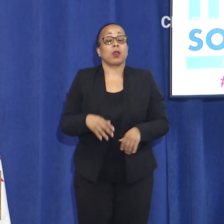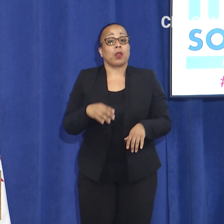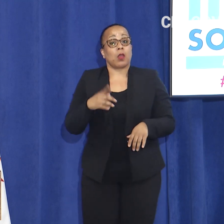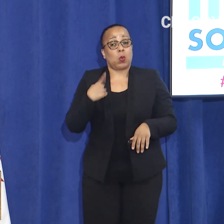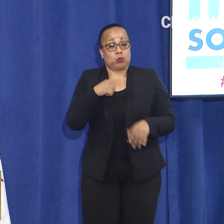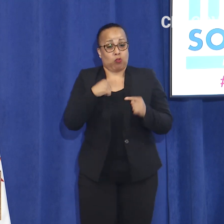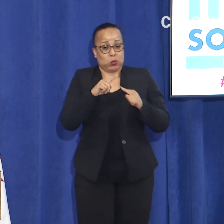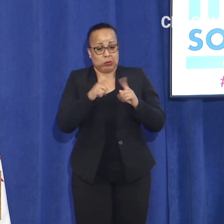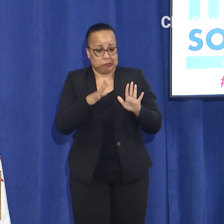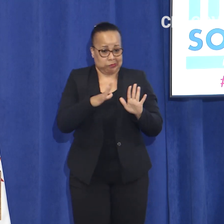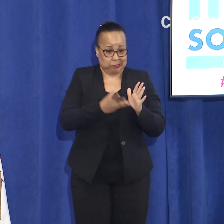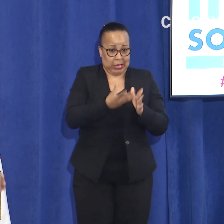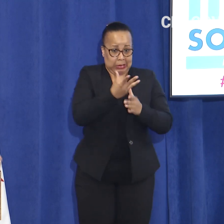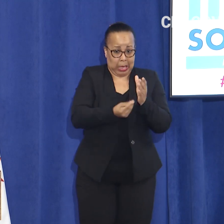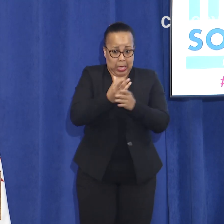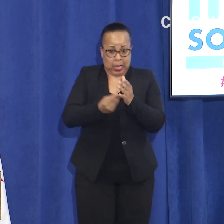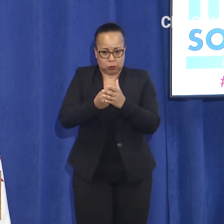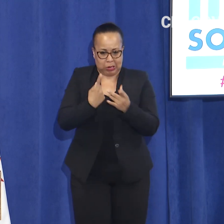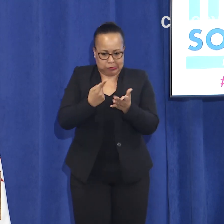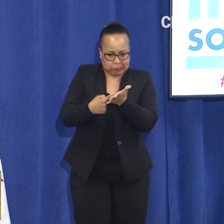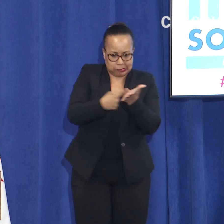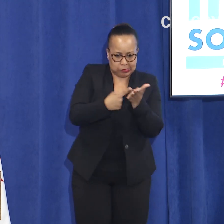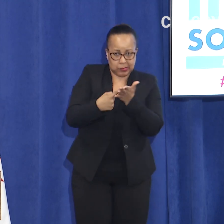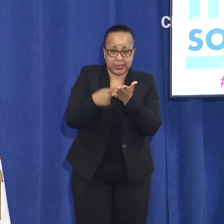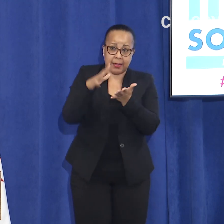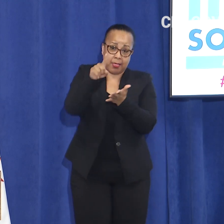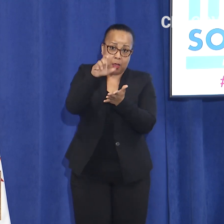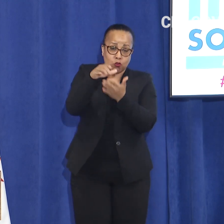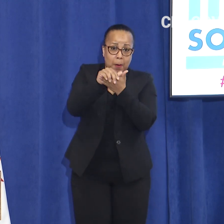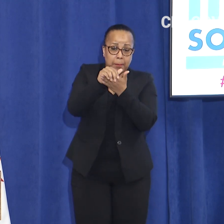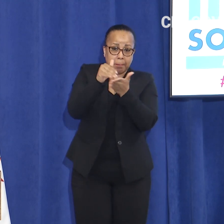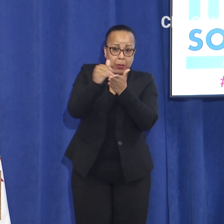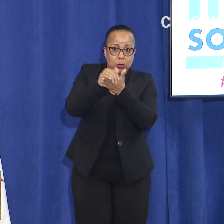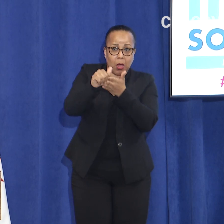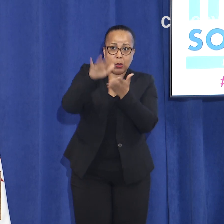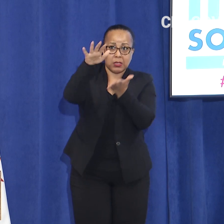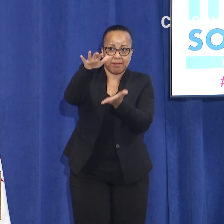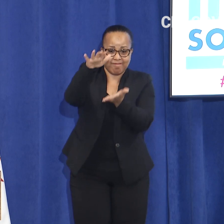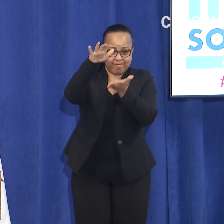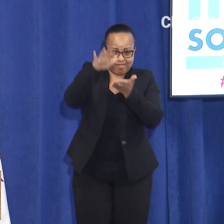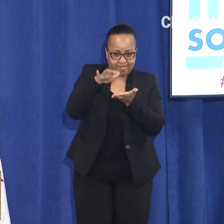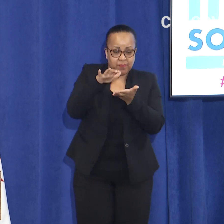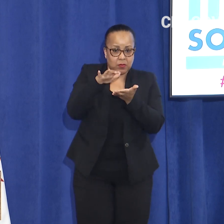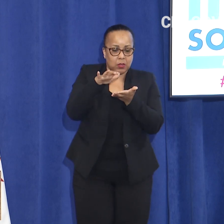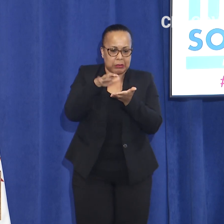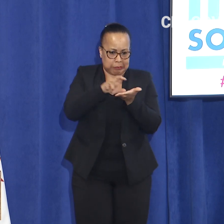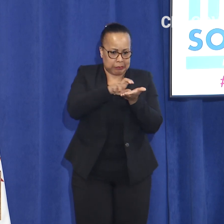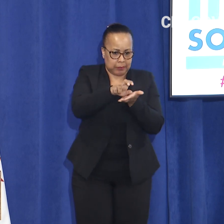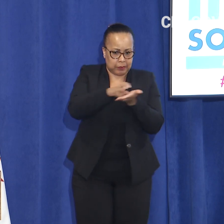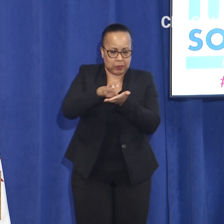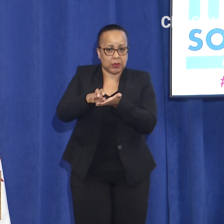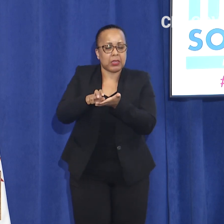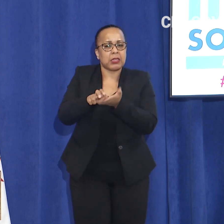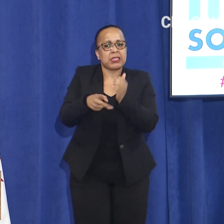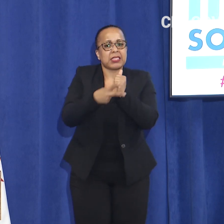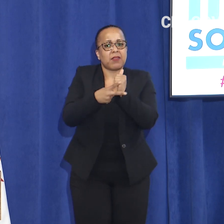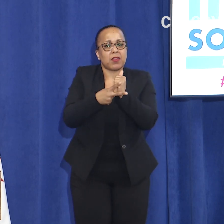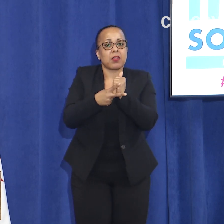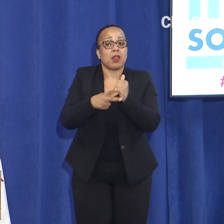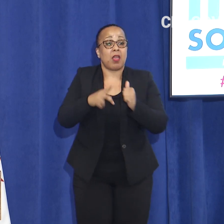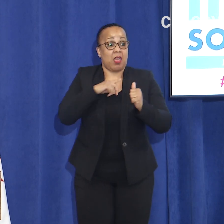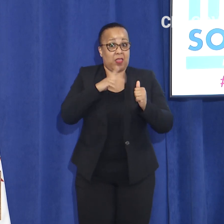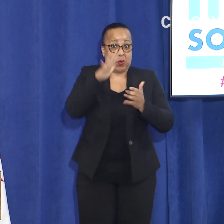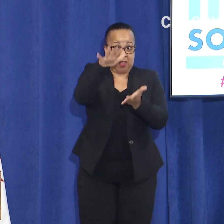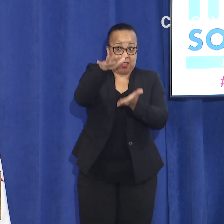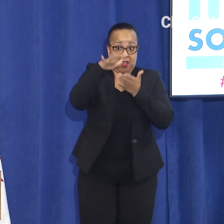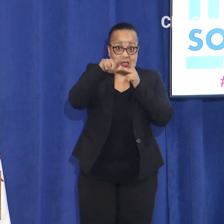shortfall include using the $100 million extra in refinancing savings that was secured at the